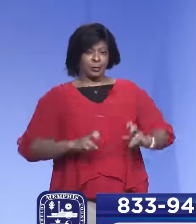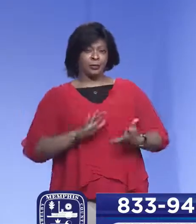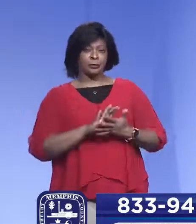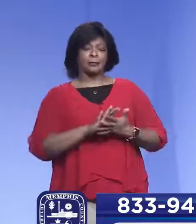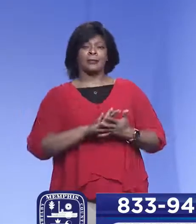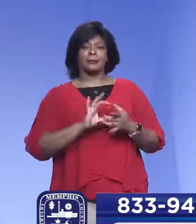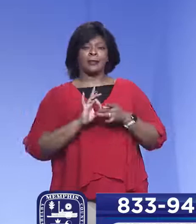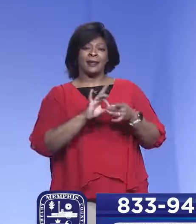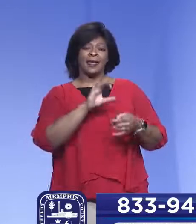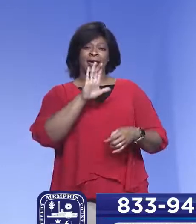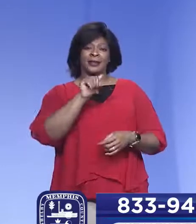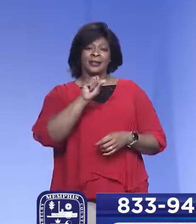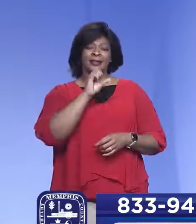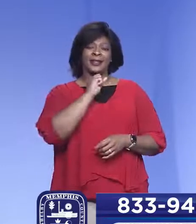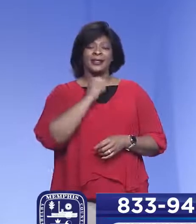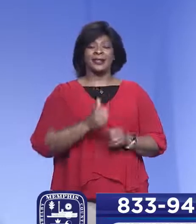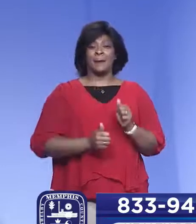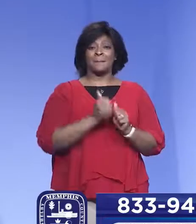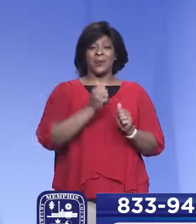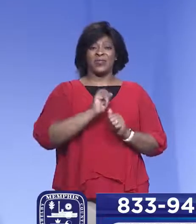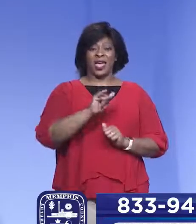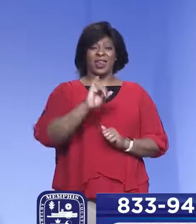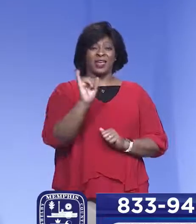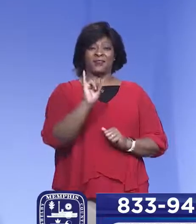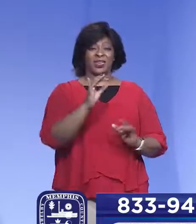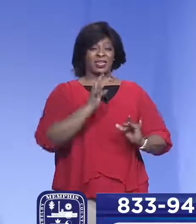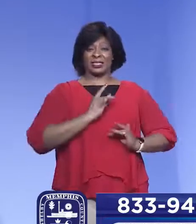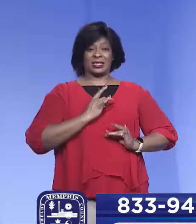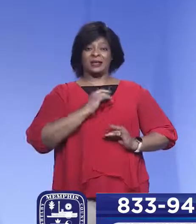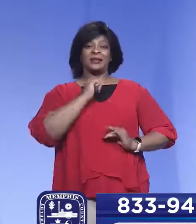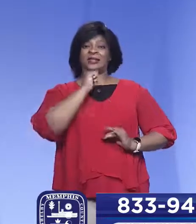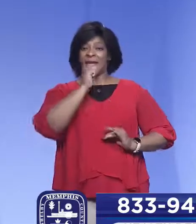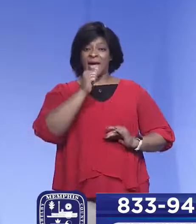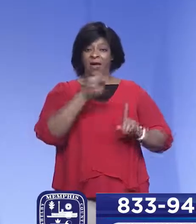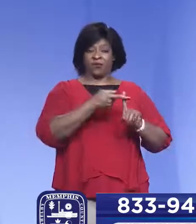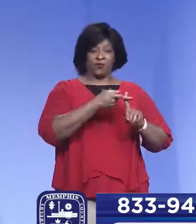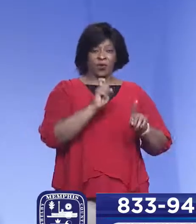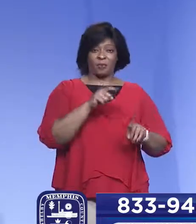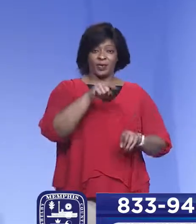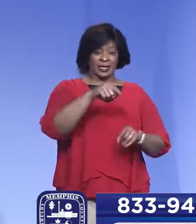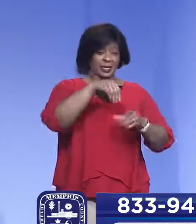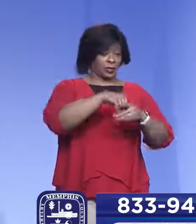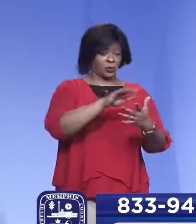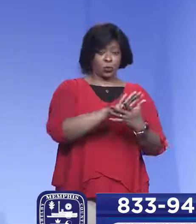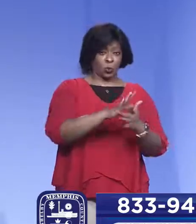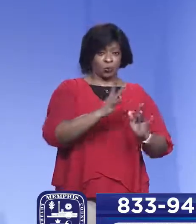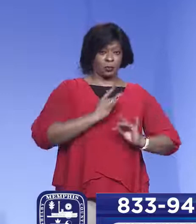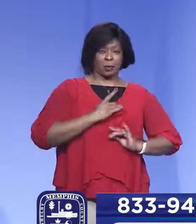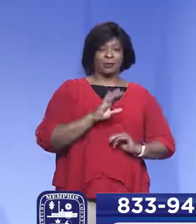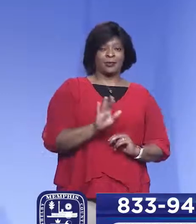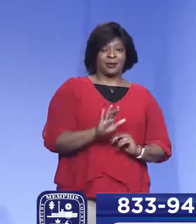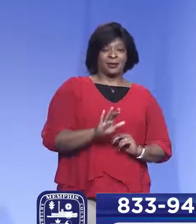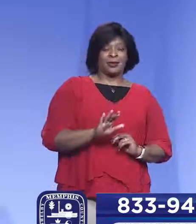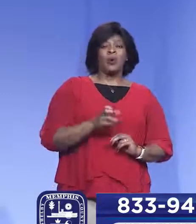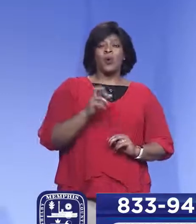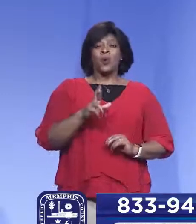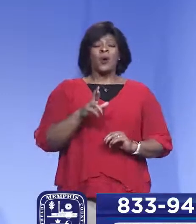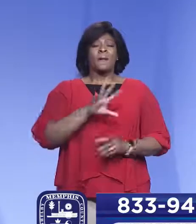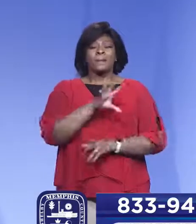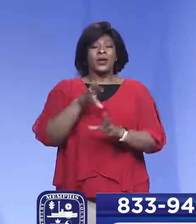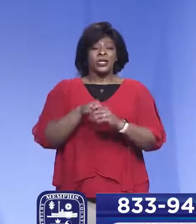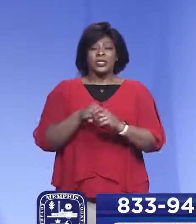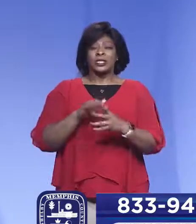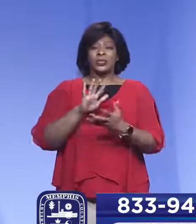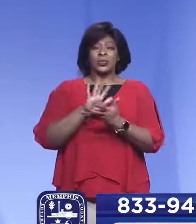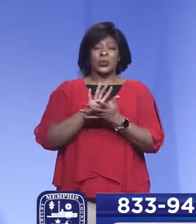related cases, a lot of those infections is not so much the result of them being in school or even